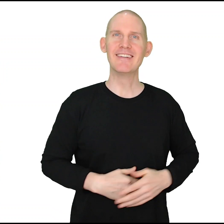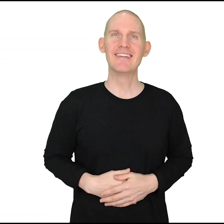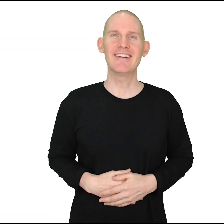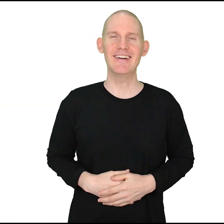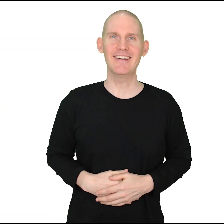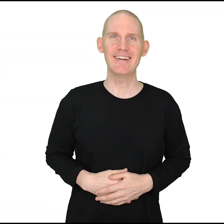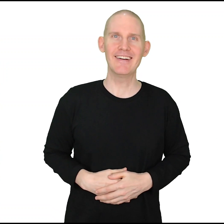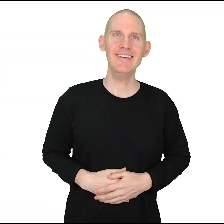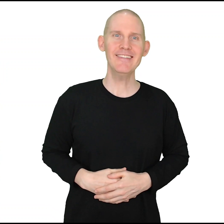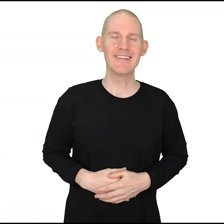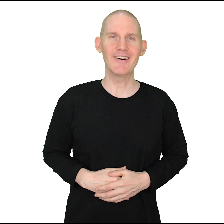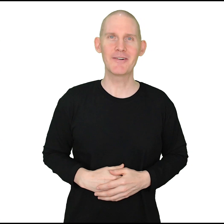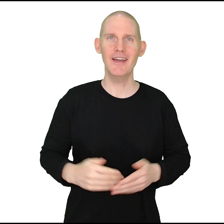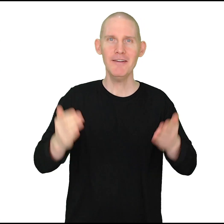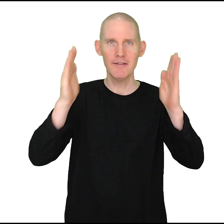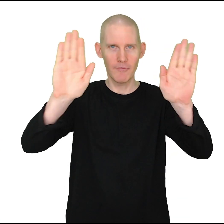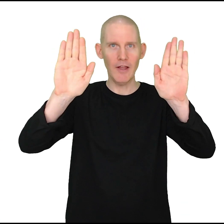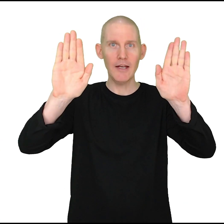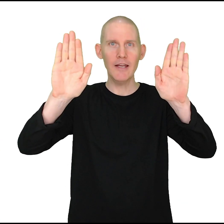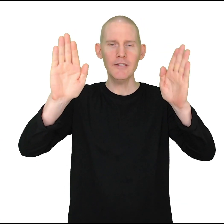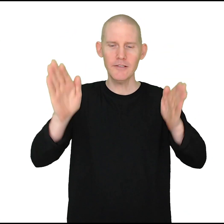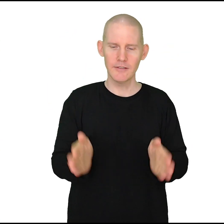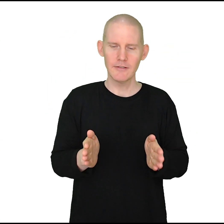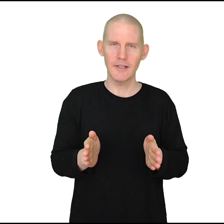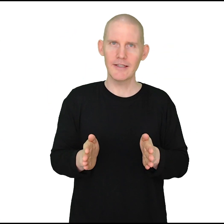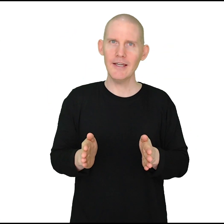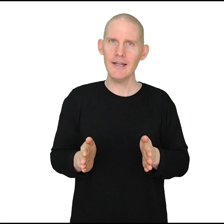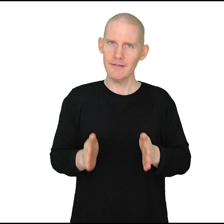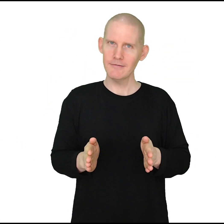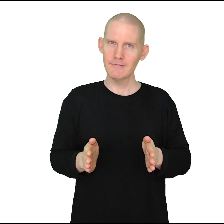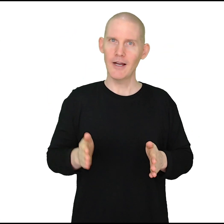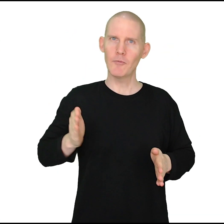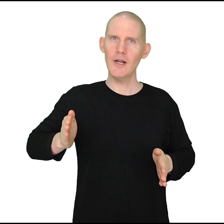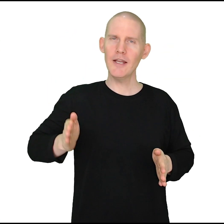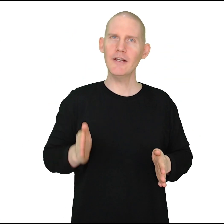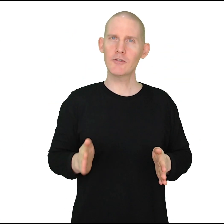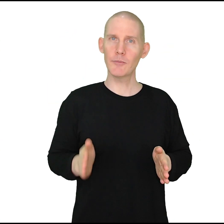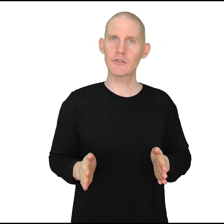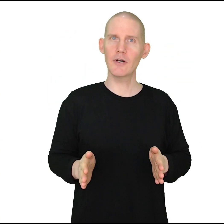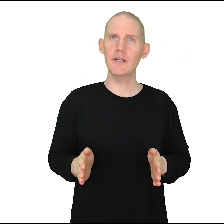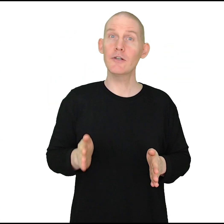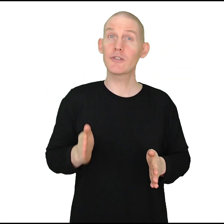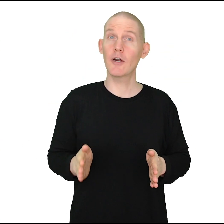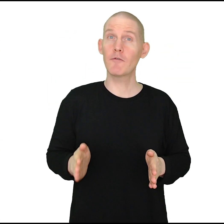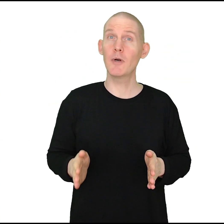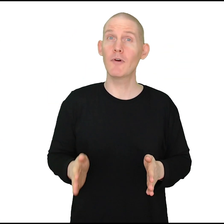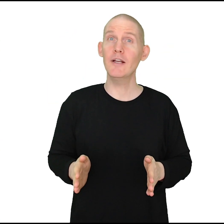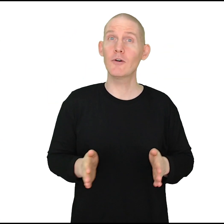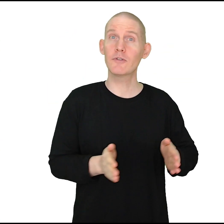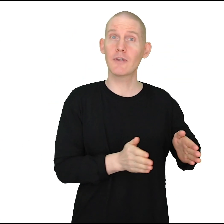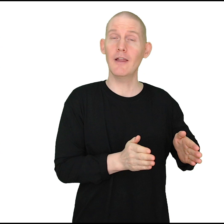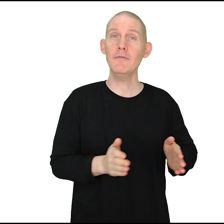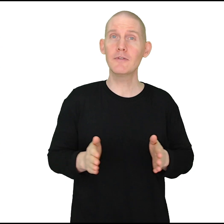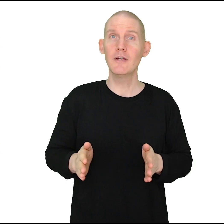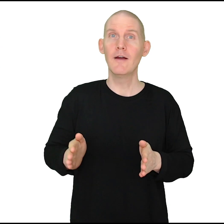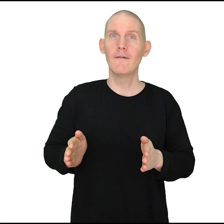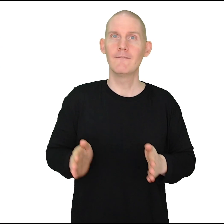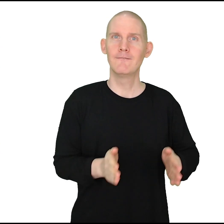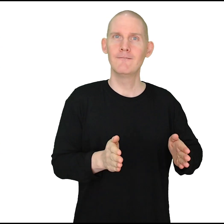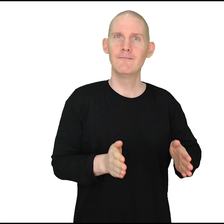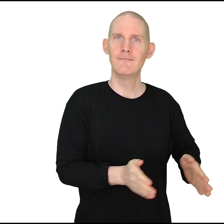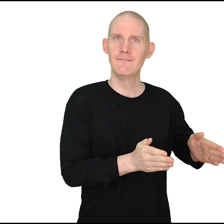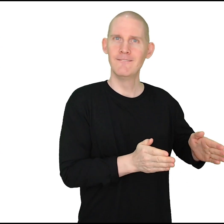prepare. Okay. Flat hands, like that. I'm right-handed, so I'm going to start here. Start from my right, go to the left.